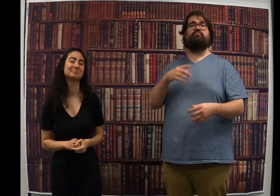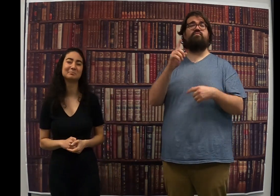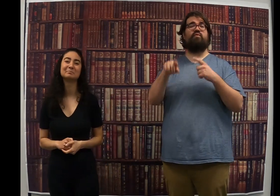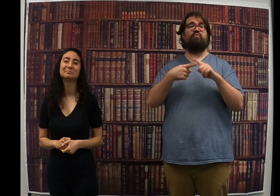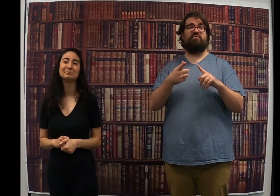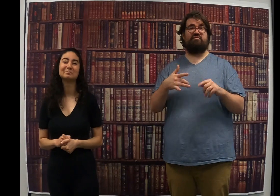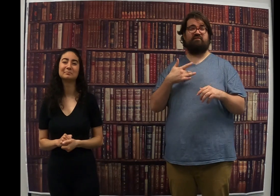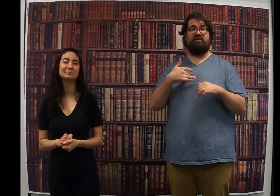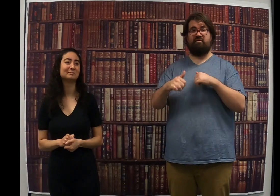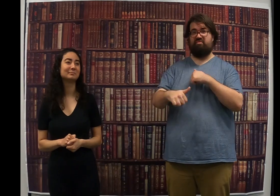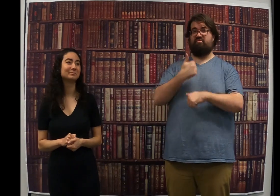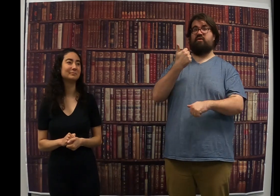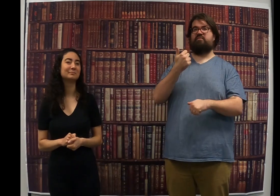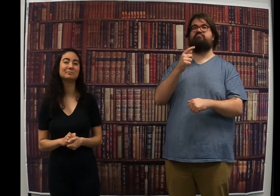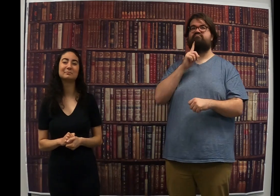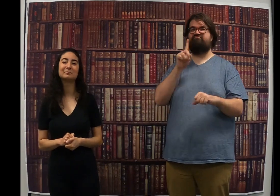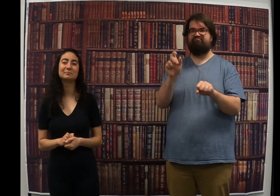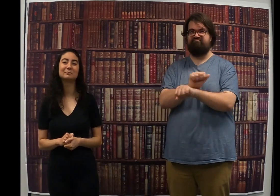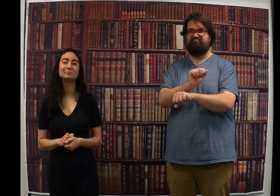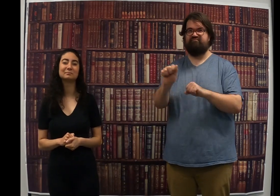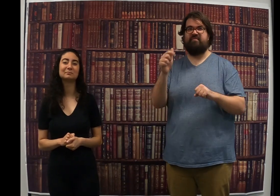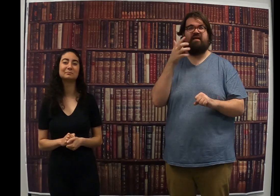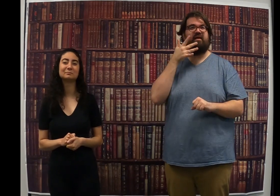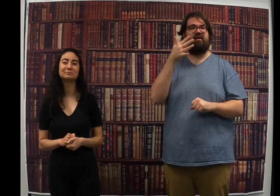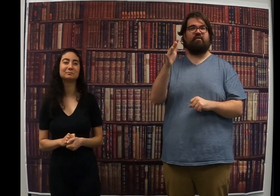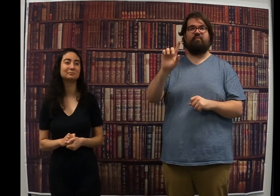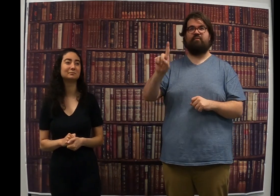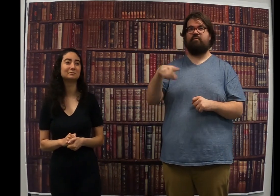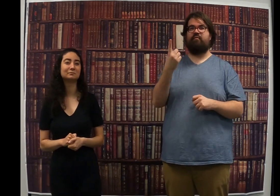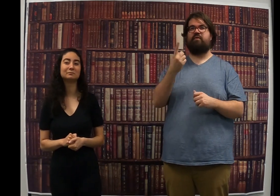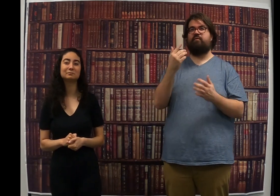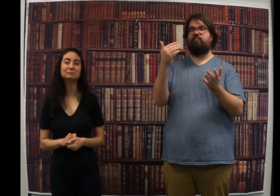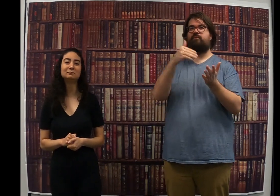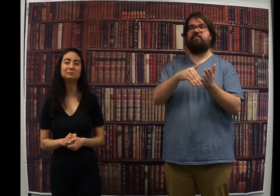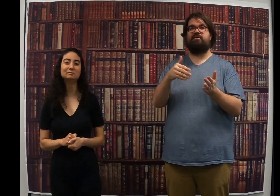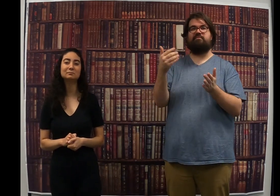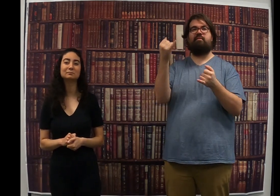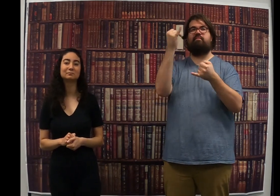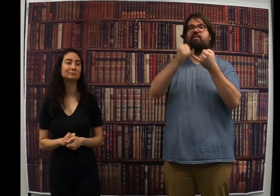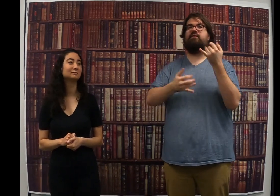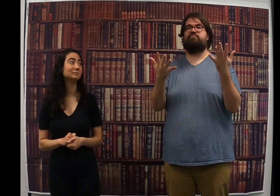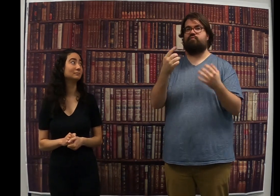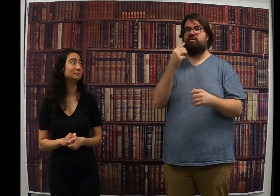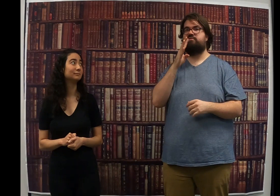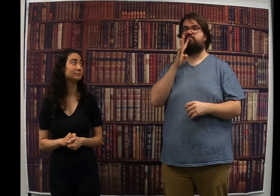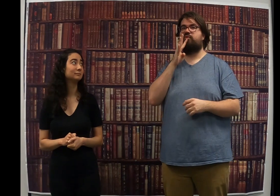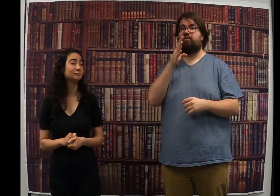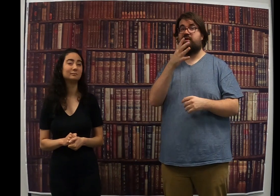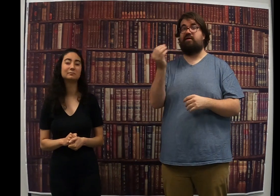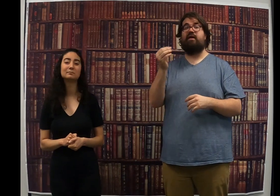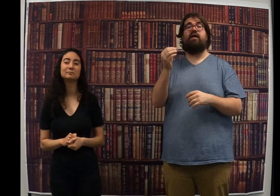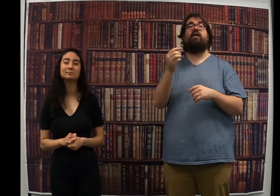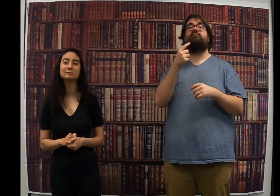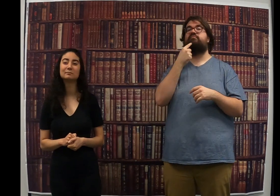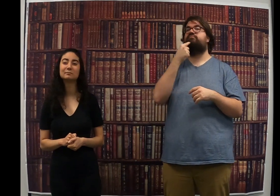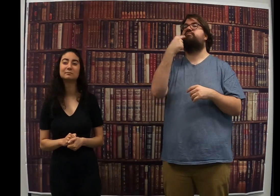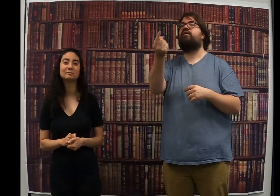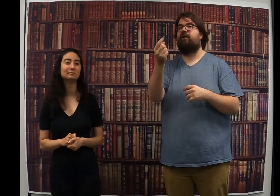and what she threatened she did. Echo only repeats the last of what is spoken and returns the words she